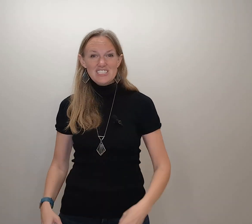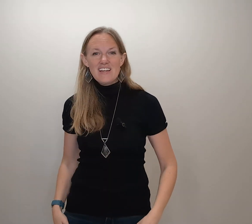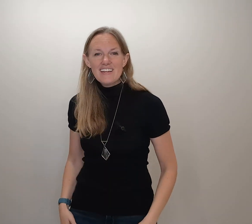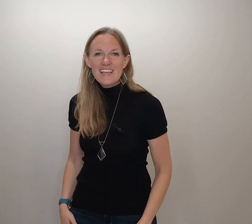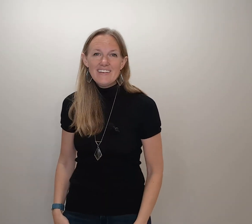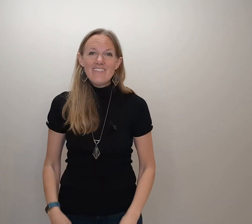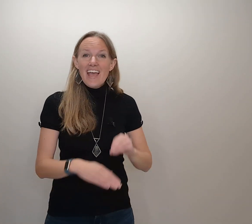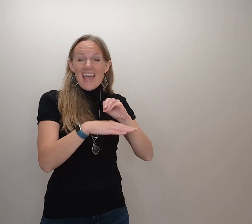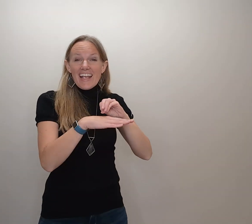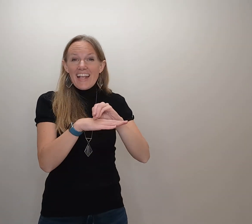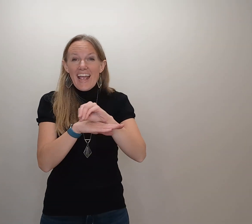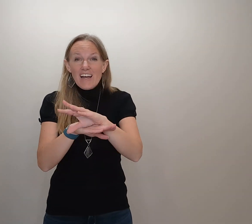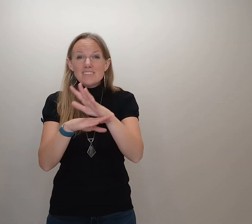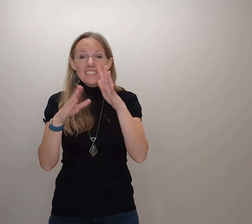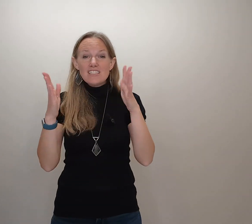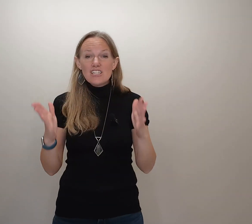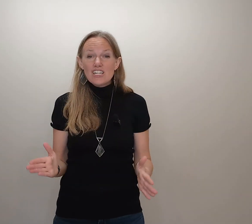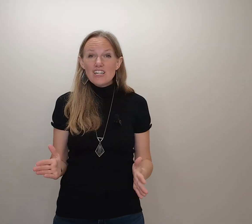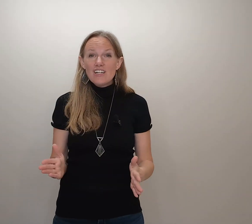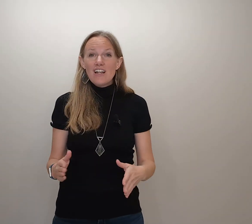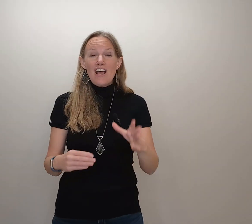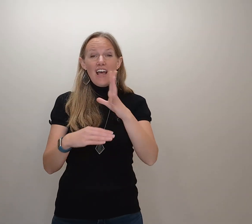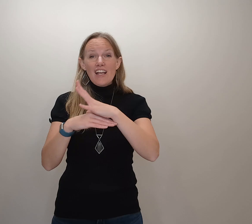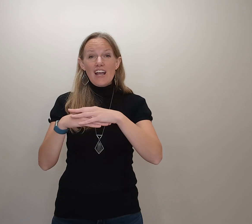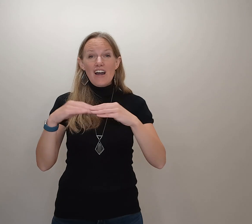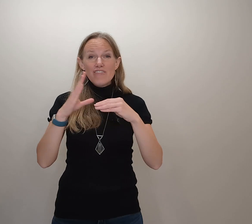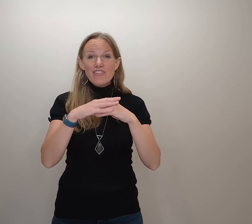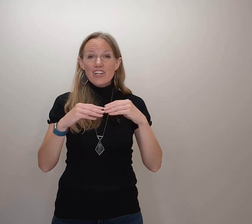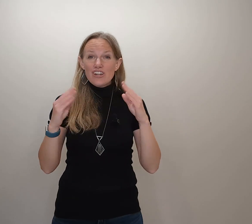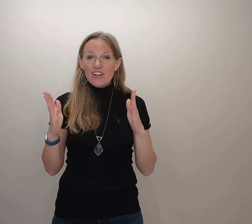try that again. Counselor, comforter,